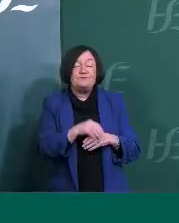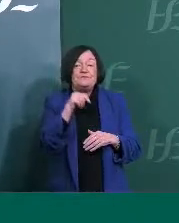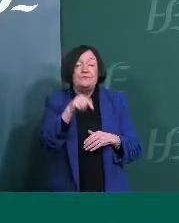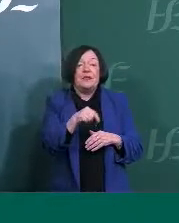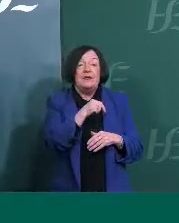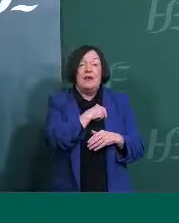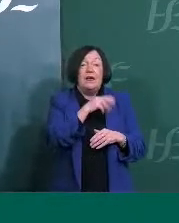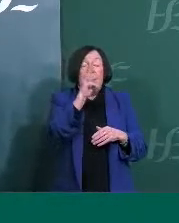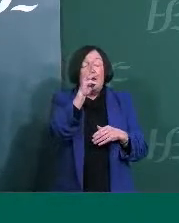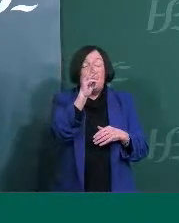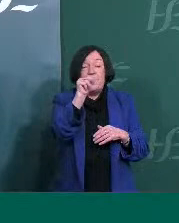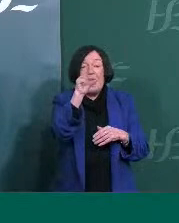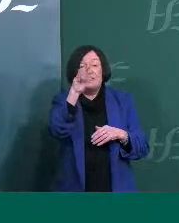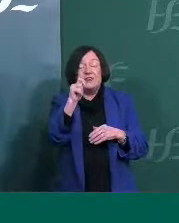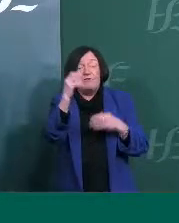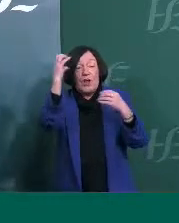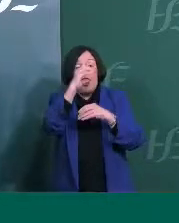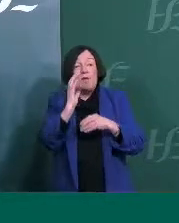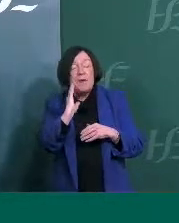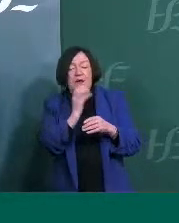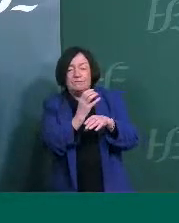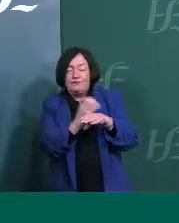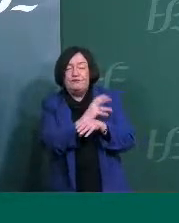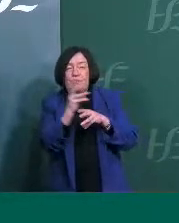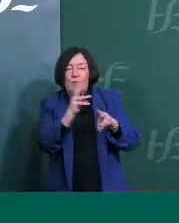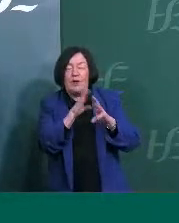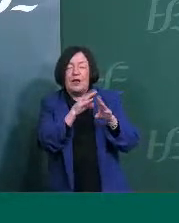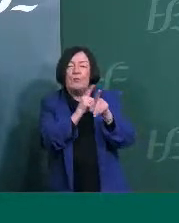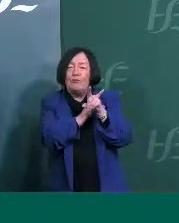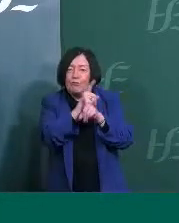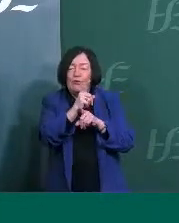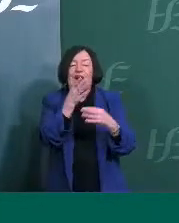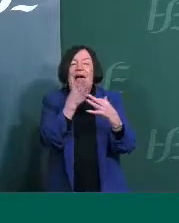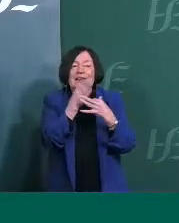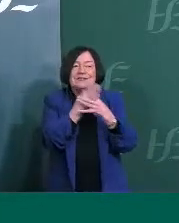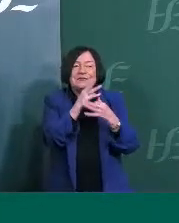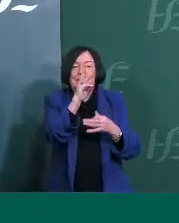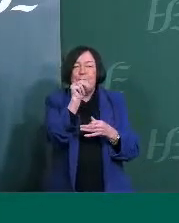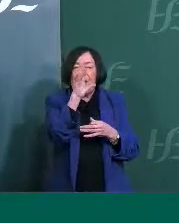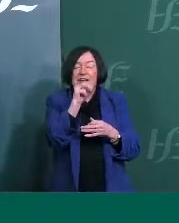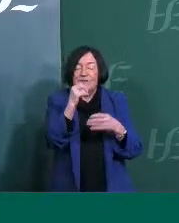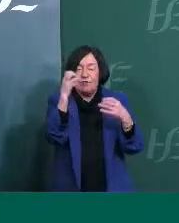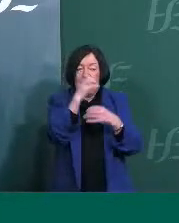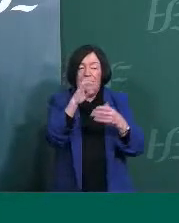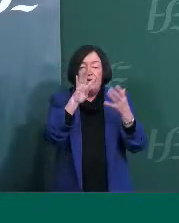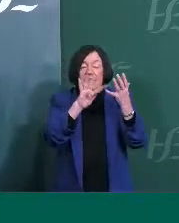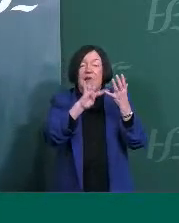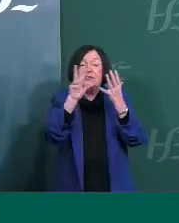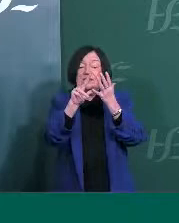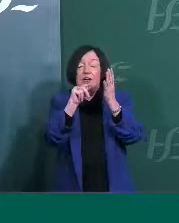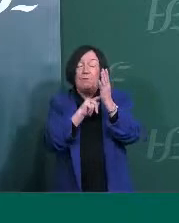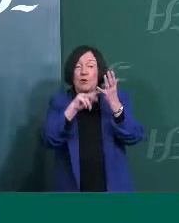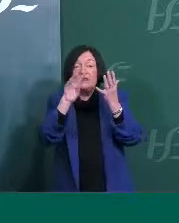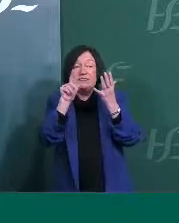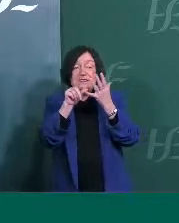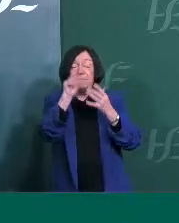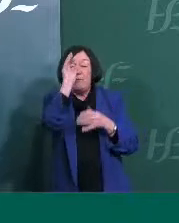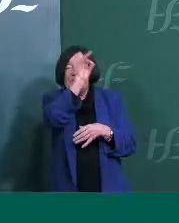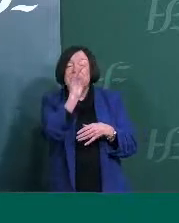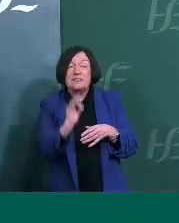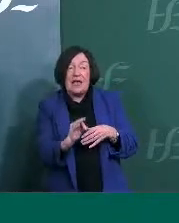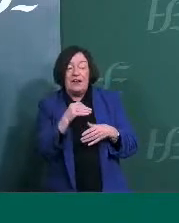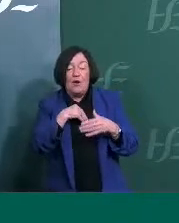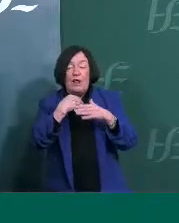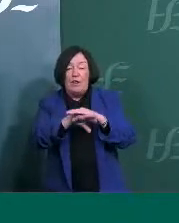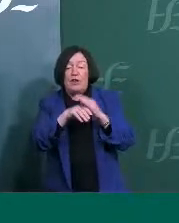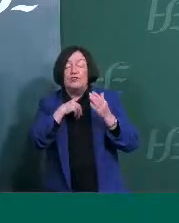of our palliative care beds, we continue to work and to improve access to palliative care. 98.8% of admissions or referrals to